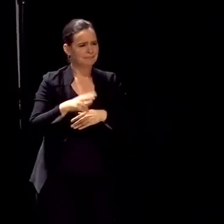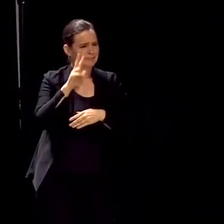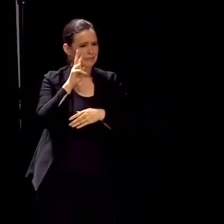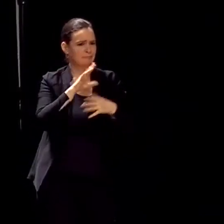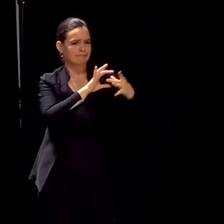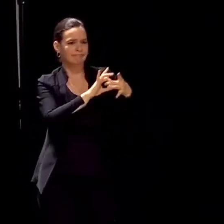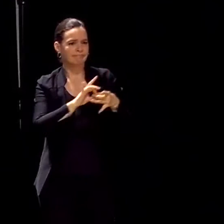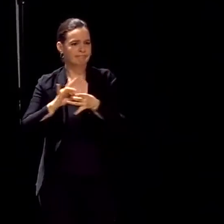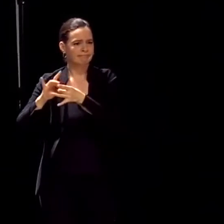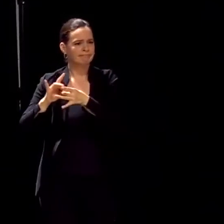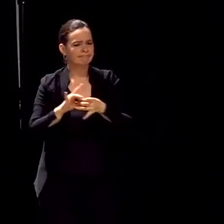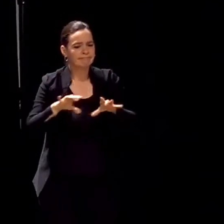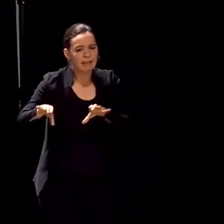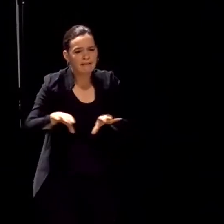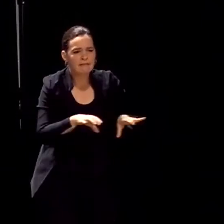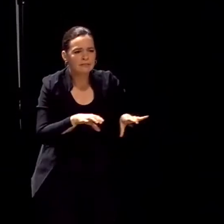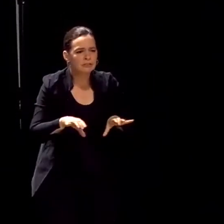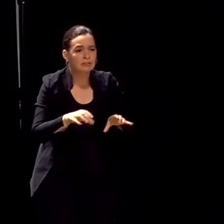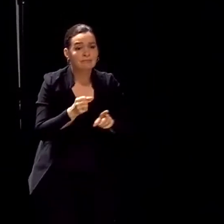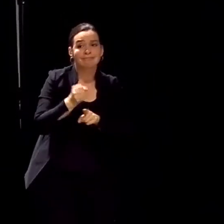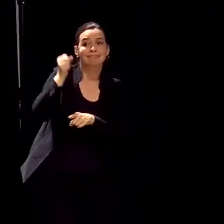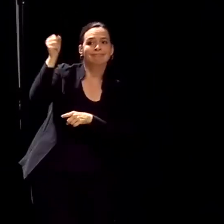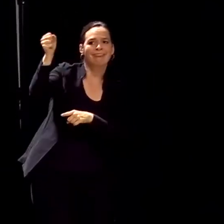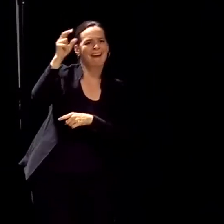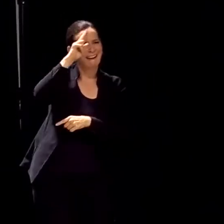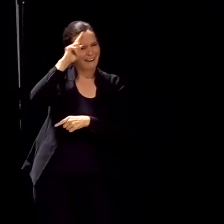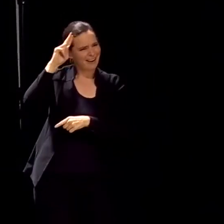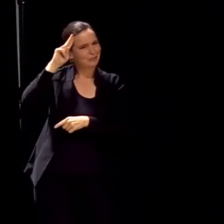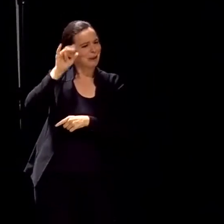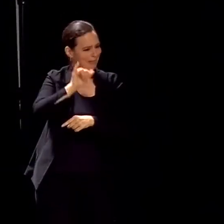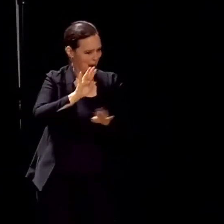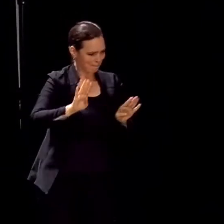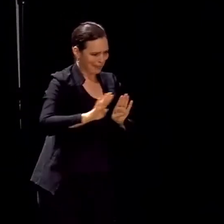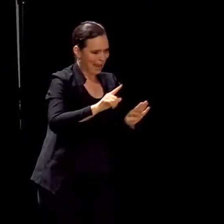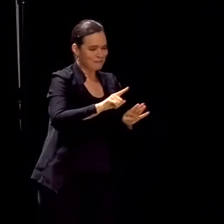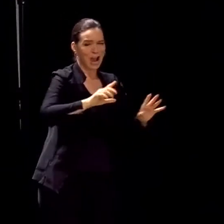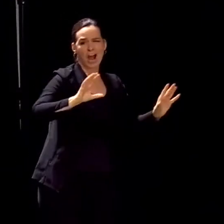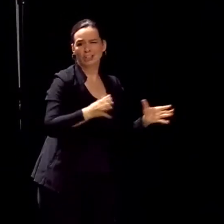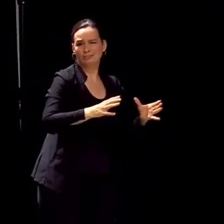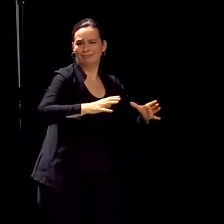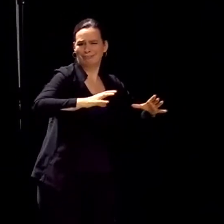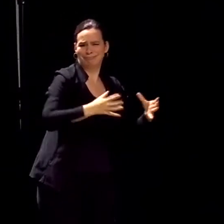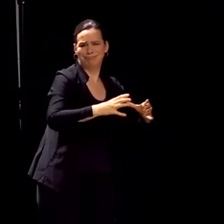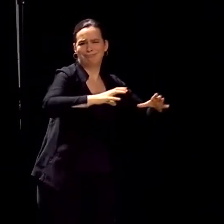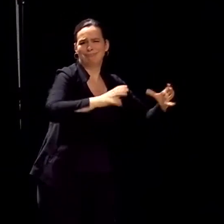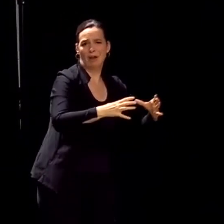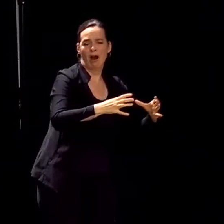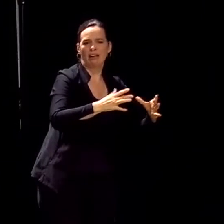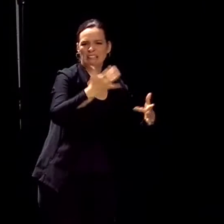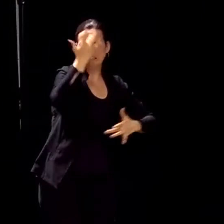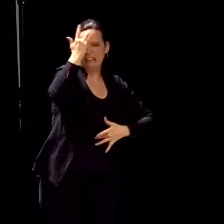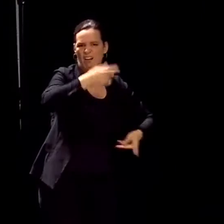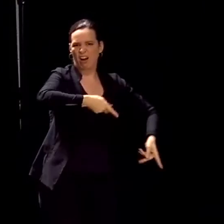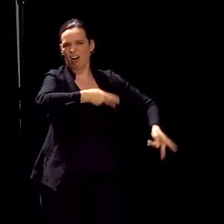and hospitalizations. And now we've seen when the wrong people get the virus, what happens. And so it's all